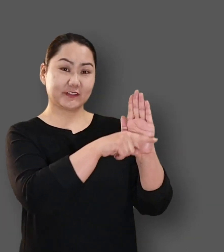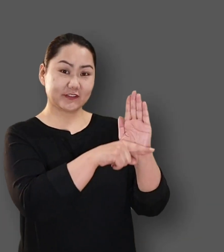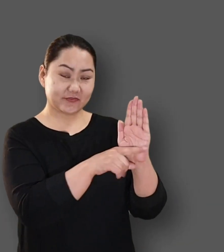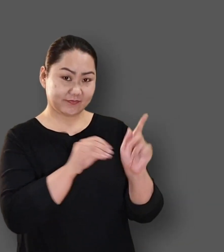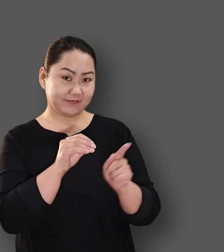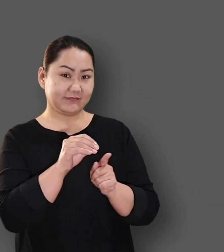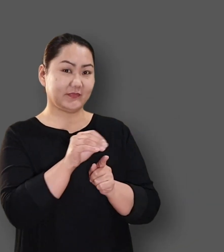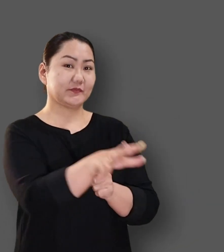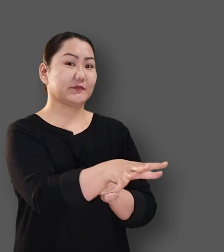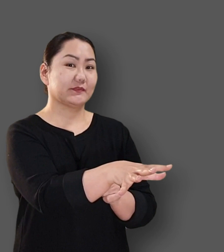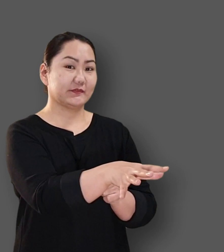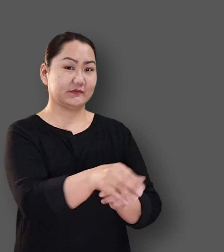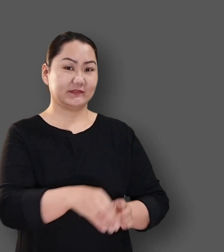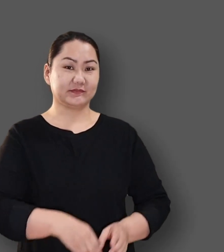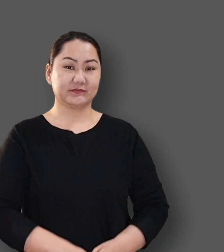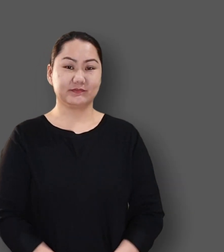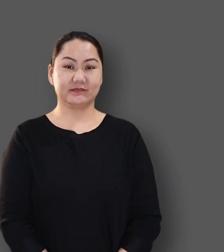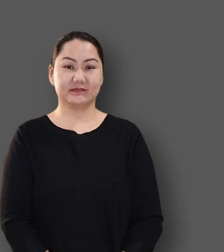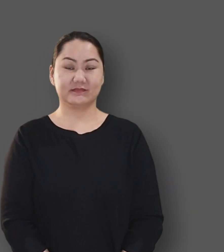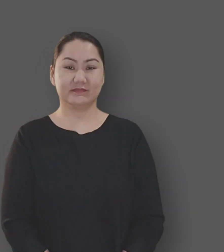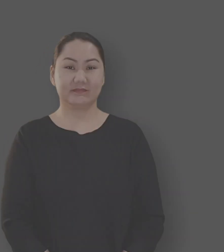Policy influencing.